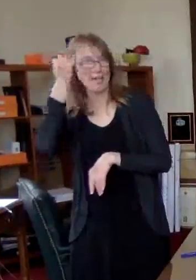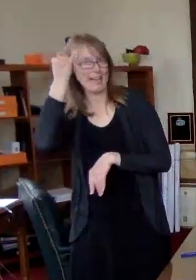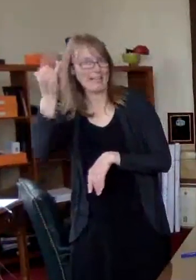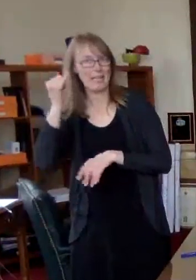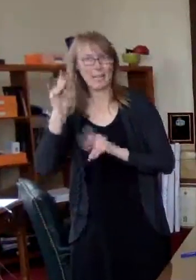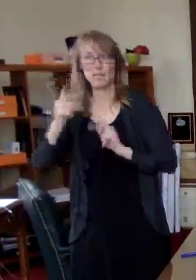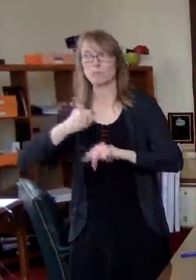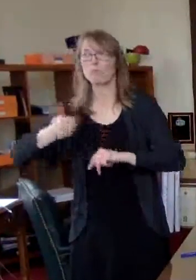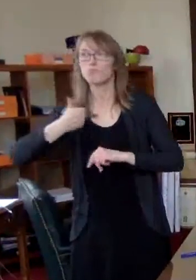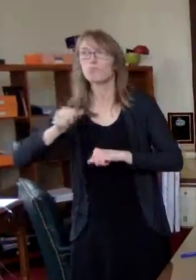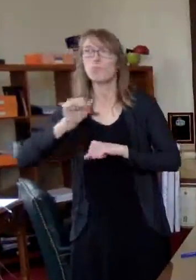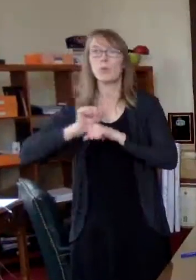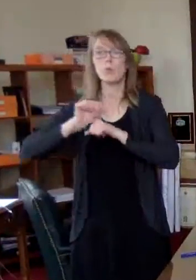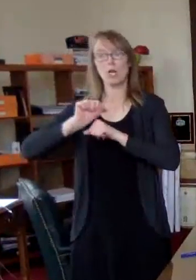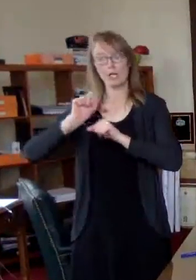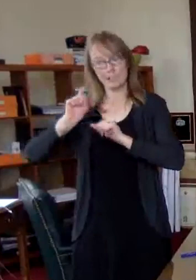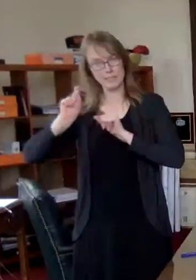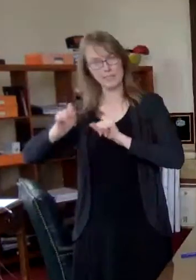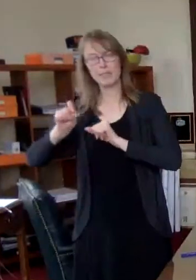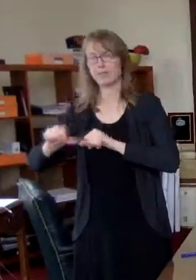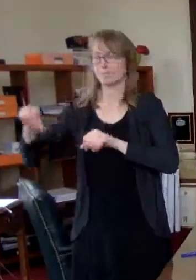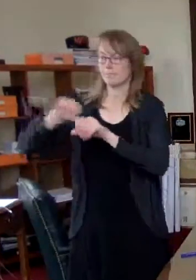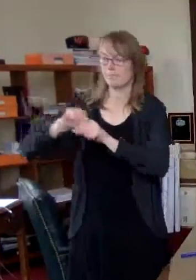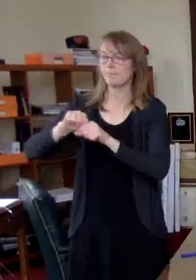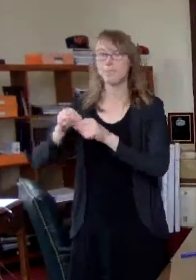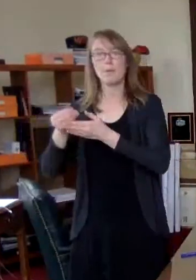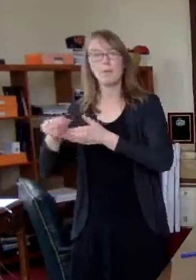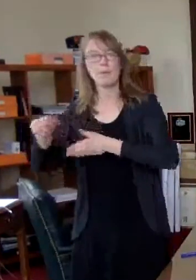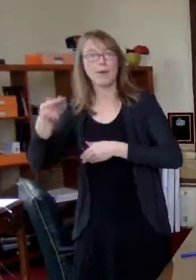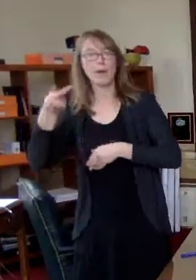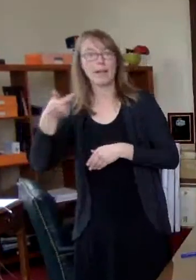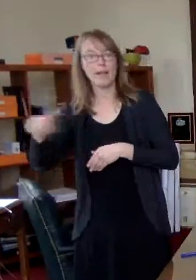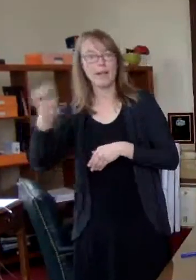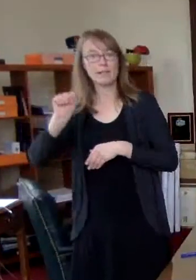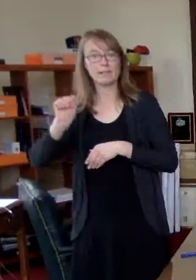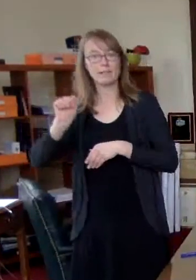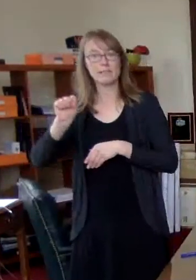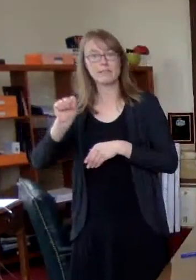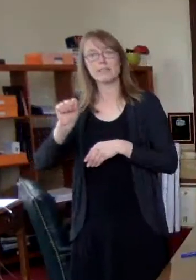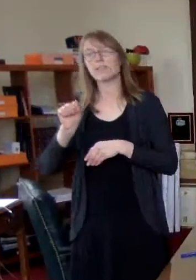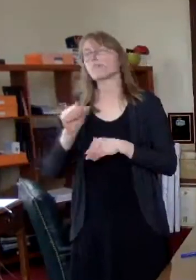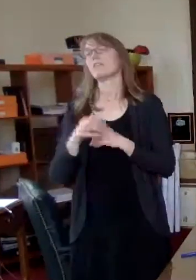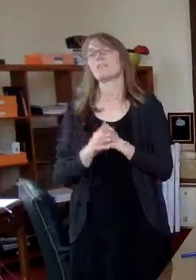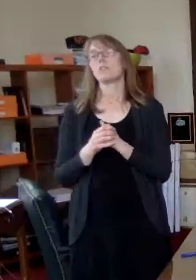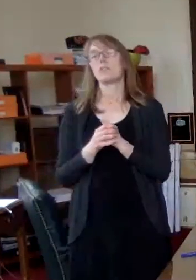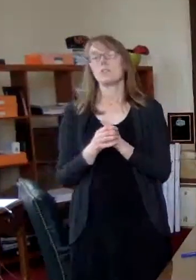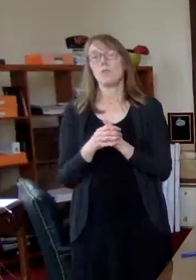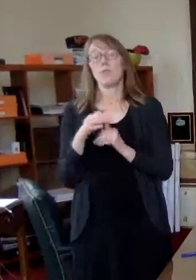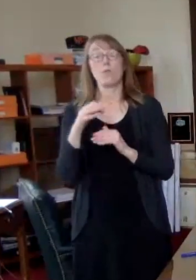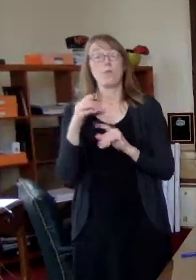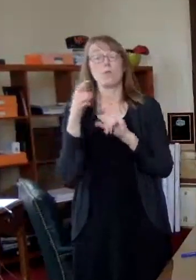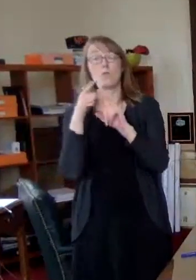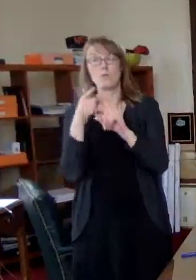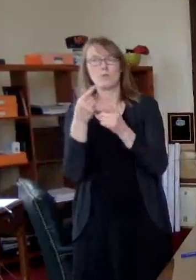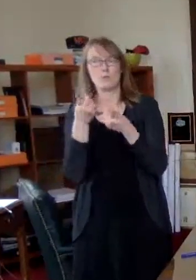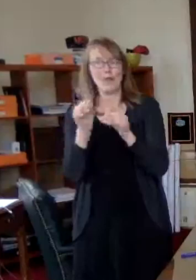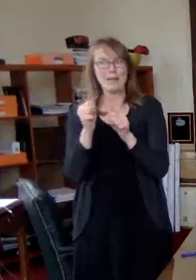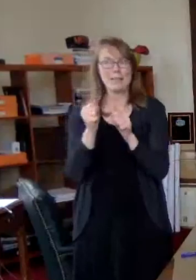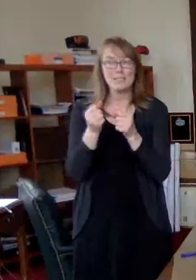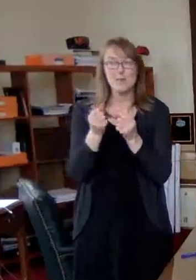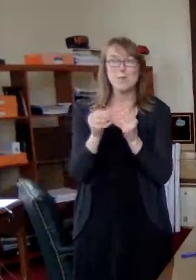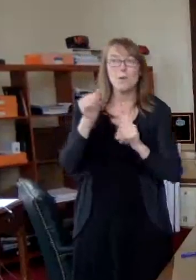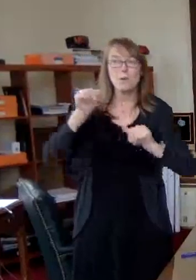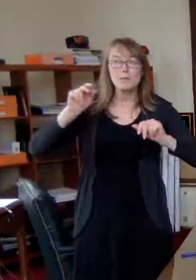buy gas. And so it is a matter of keeping as many people at home as possible